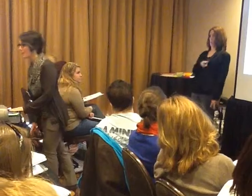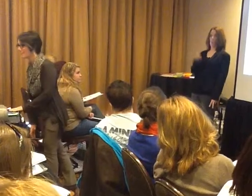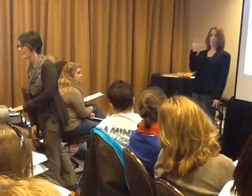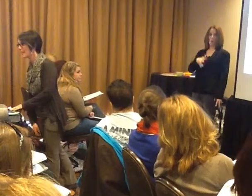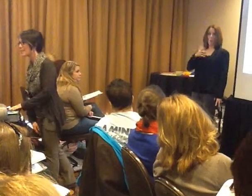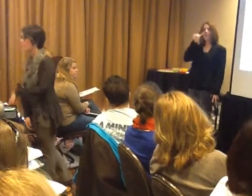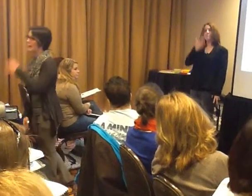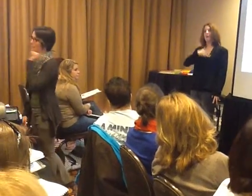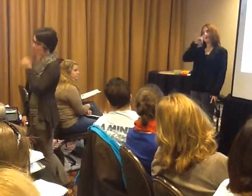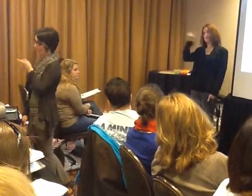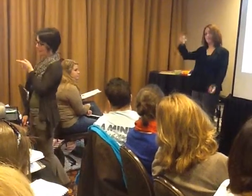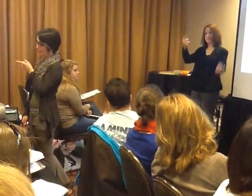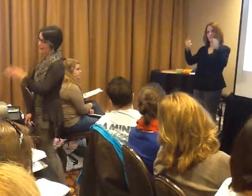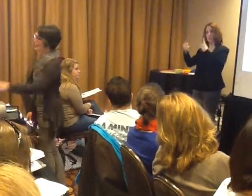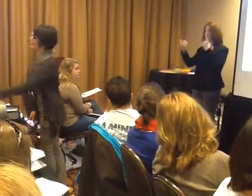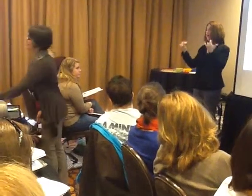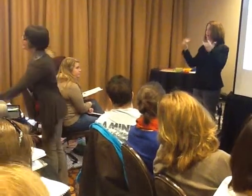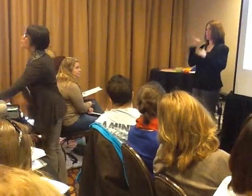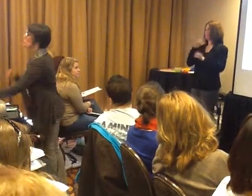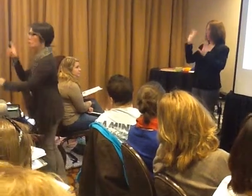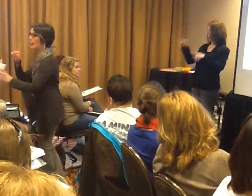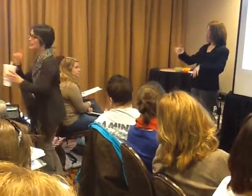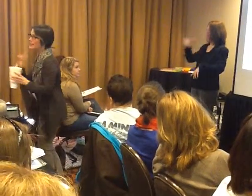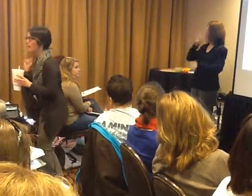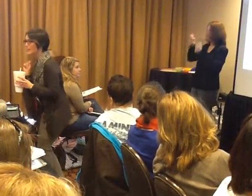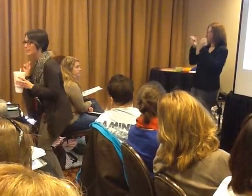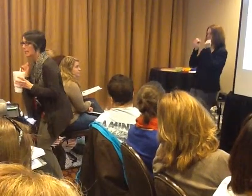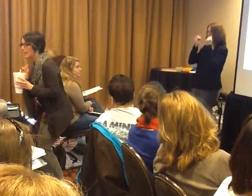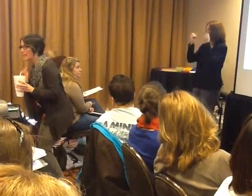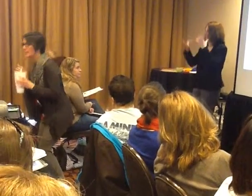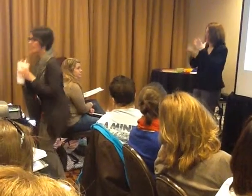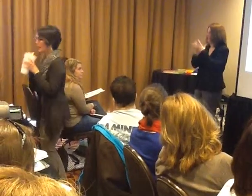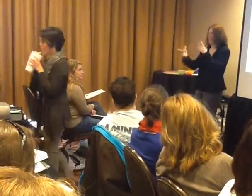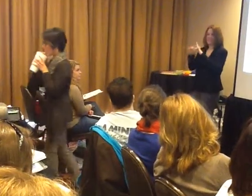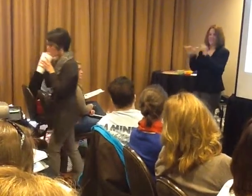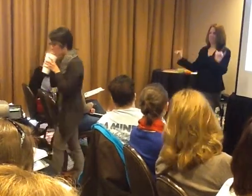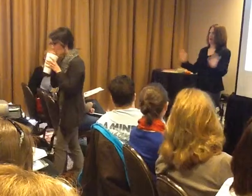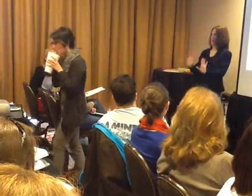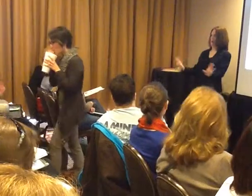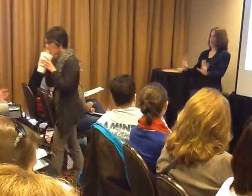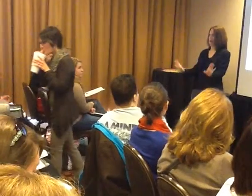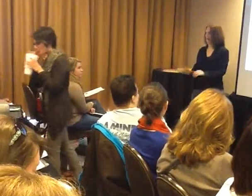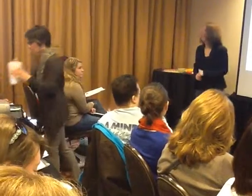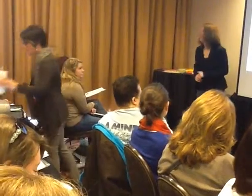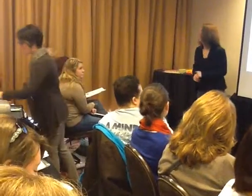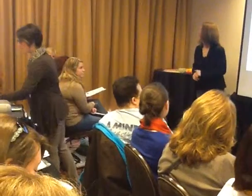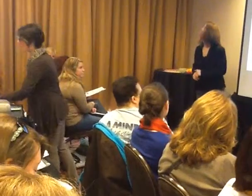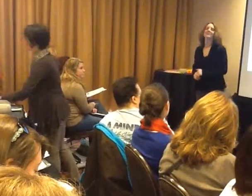kids walked in right now, they'd be like, Mom, too many devices.